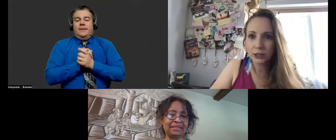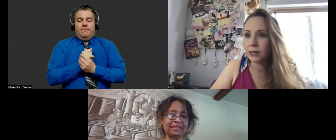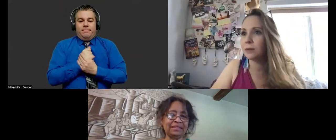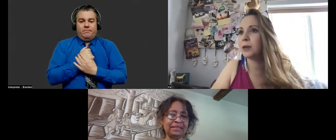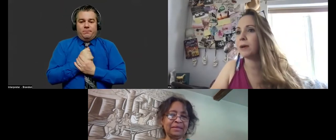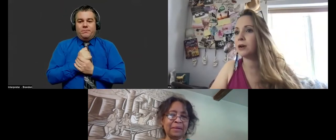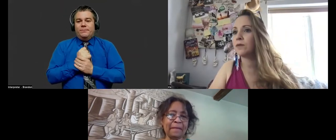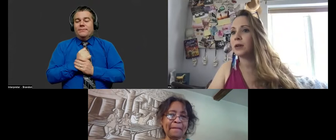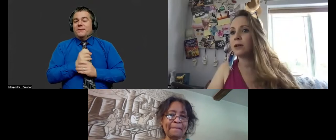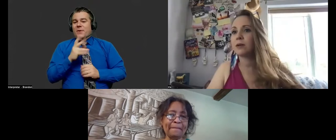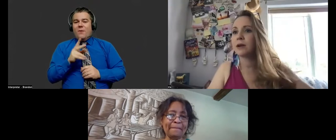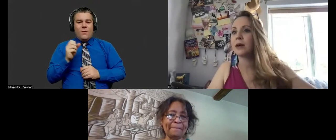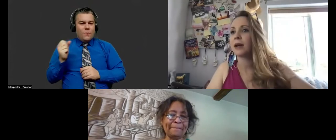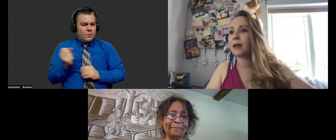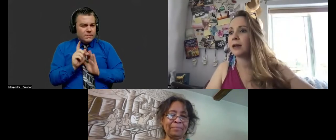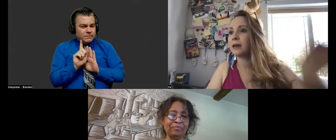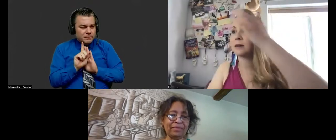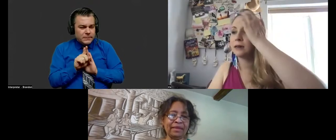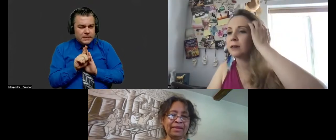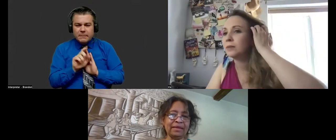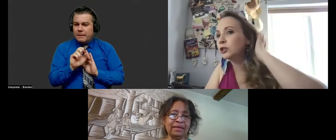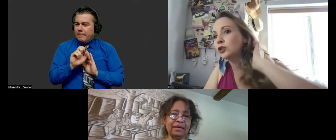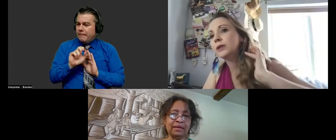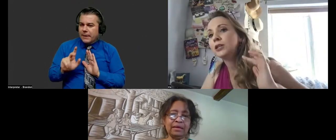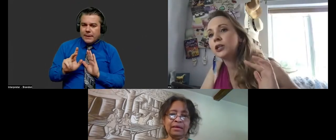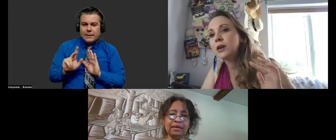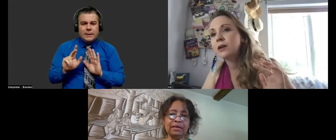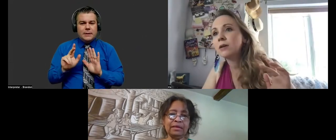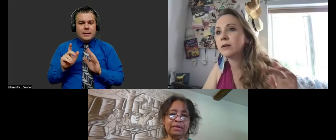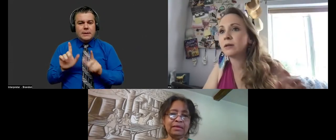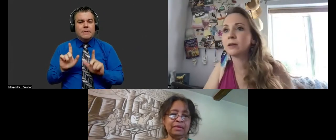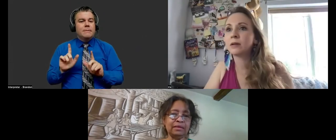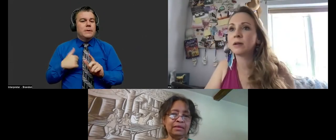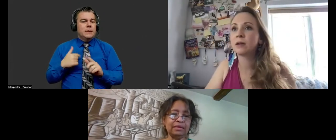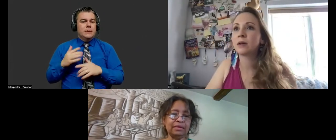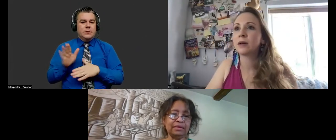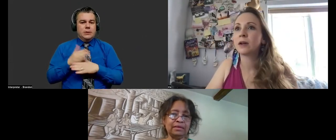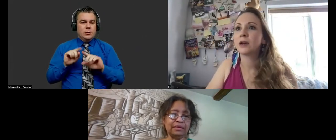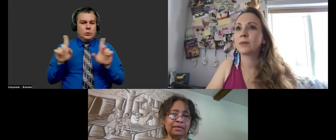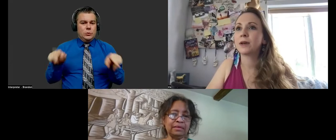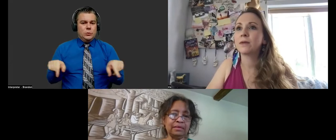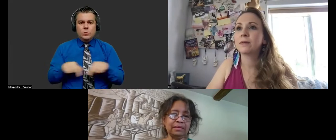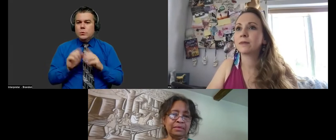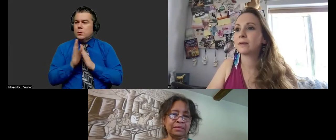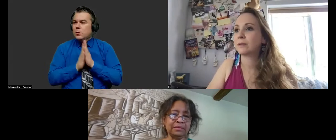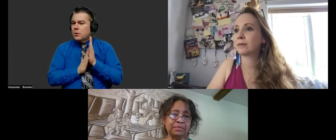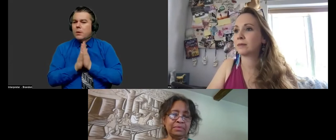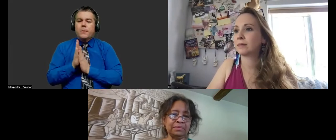Hold on just a second. Let me come back over here and let me screen share. Here we